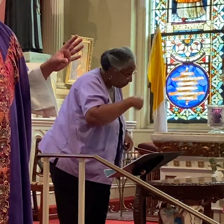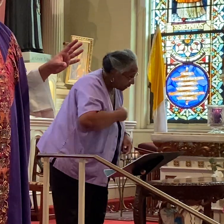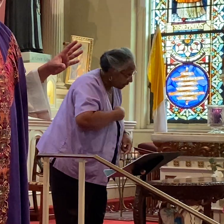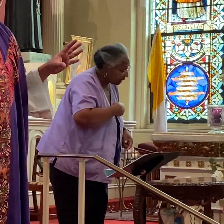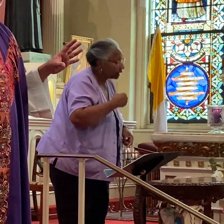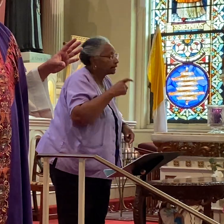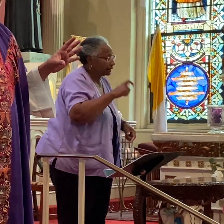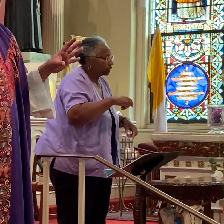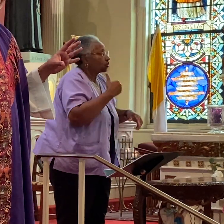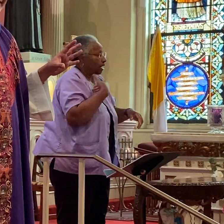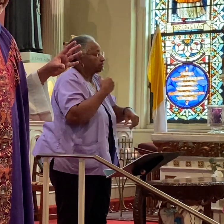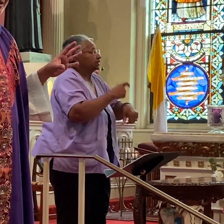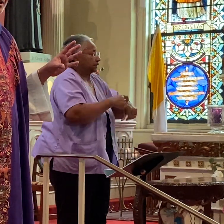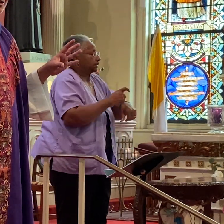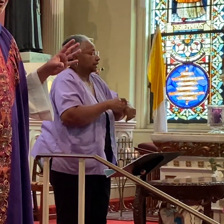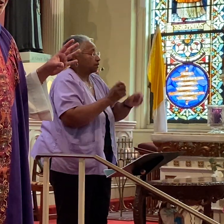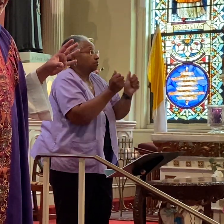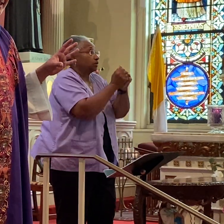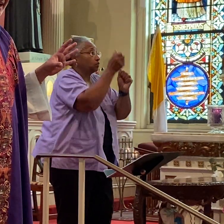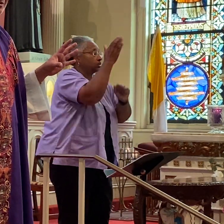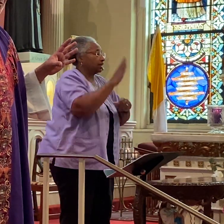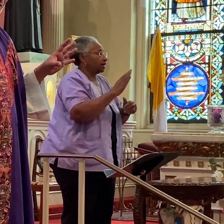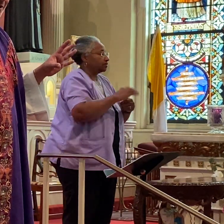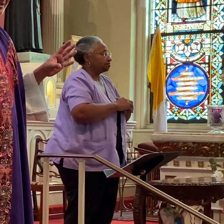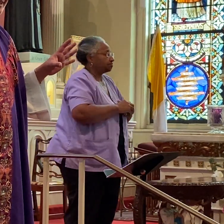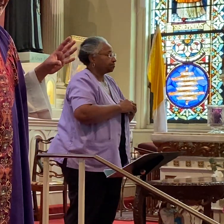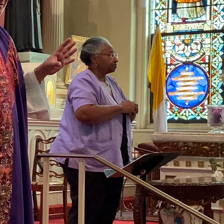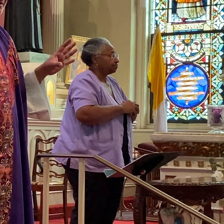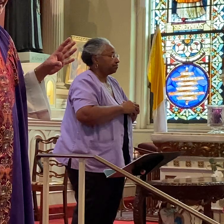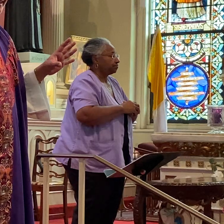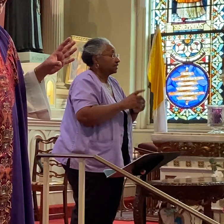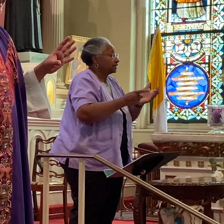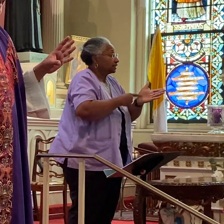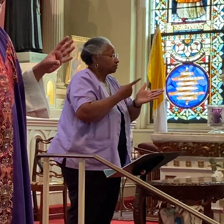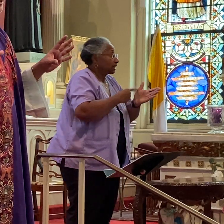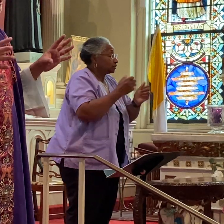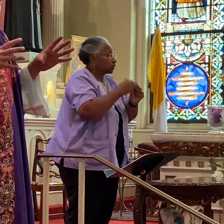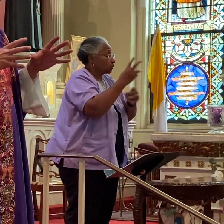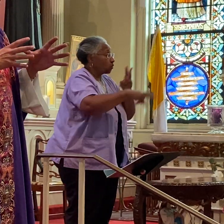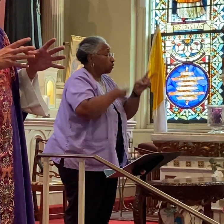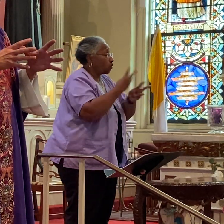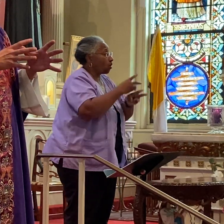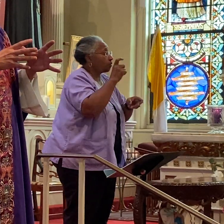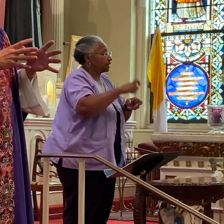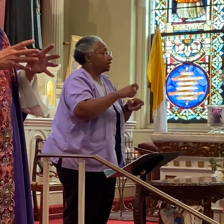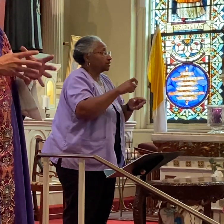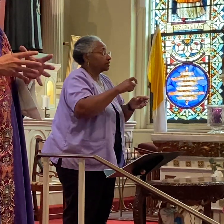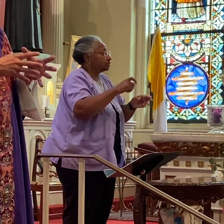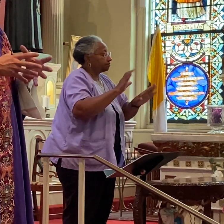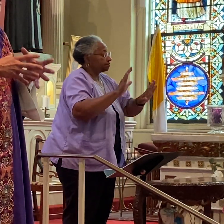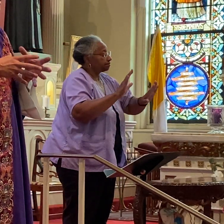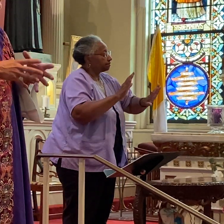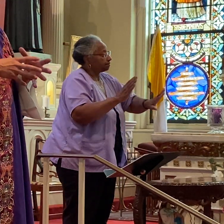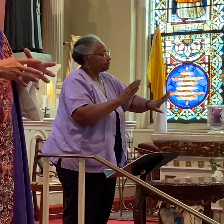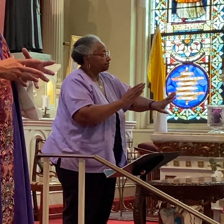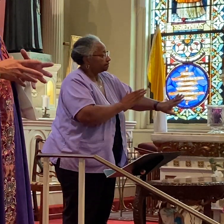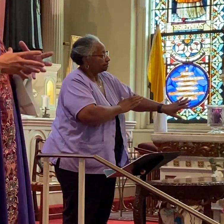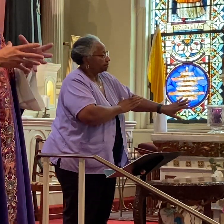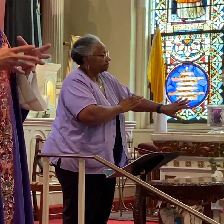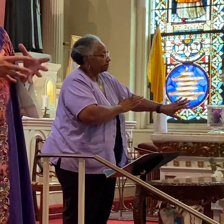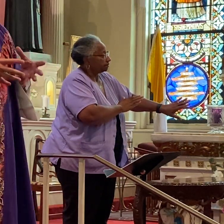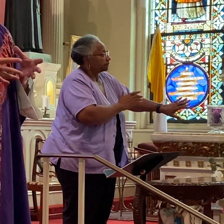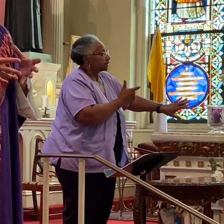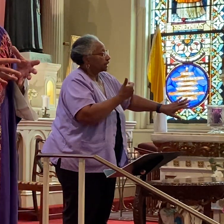to be with God. Sometimes we can shut down the world a little bit and just say, you know, we're going to spend some